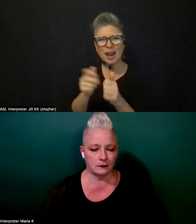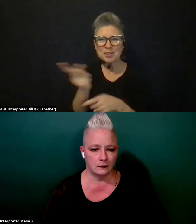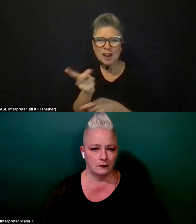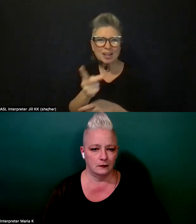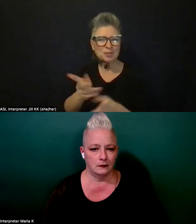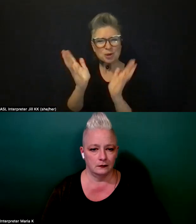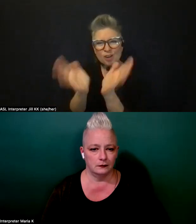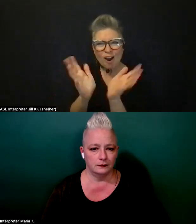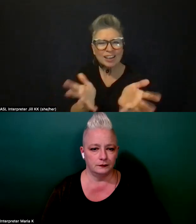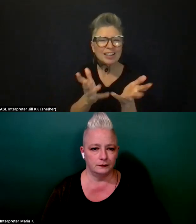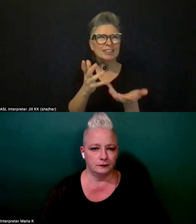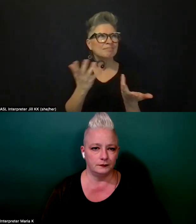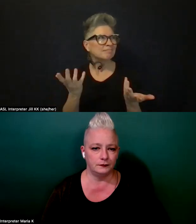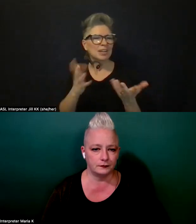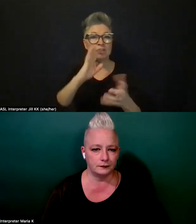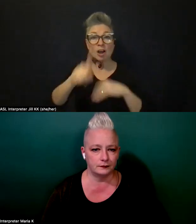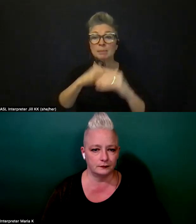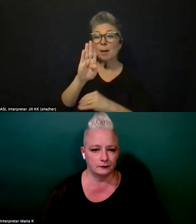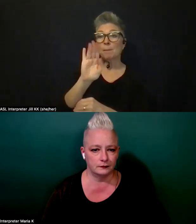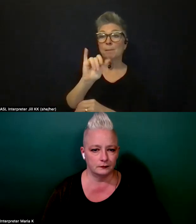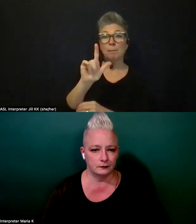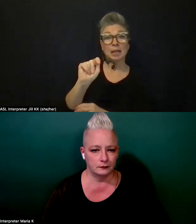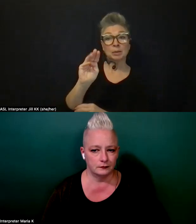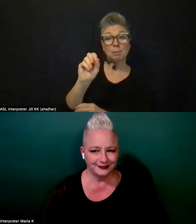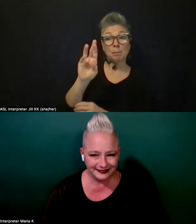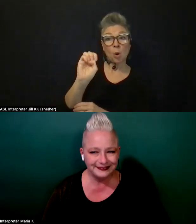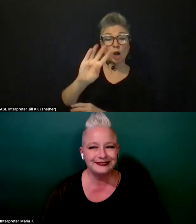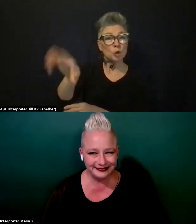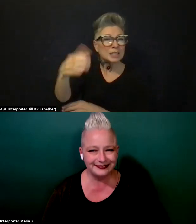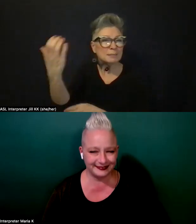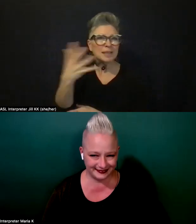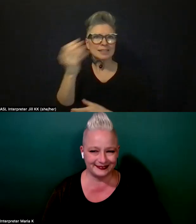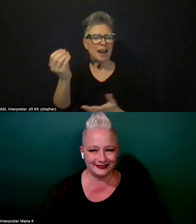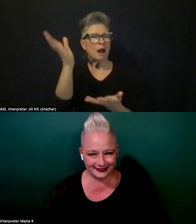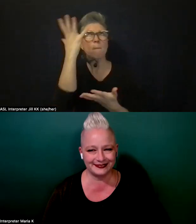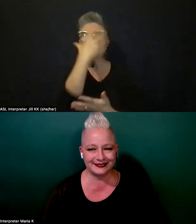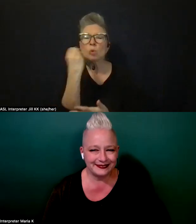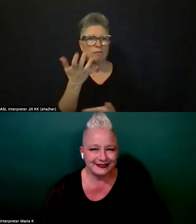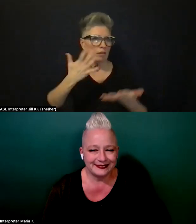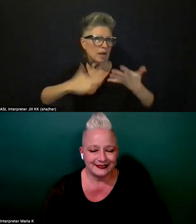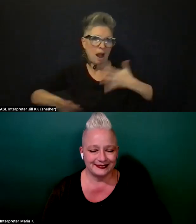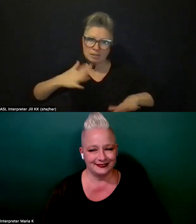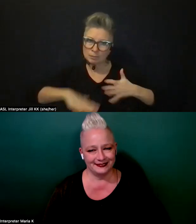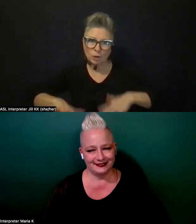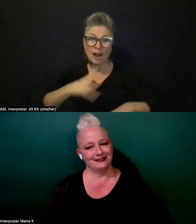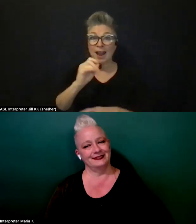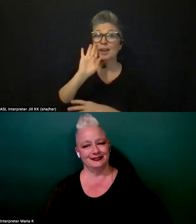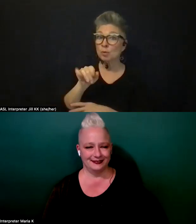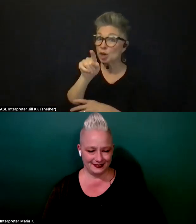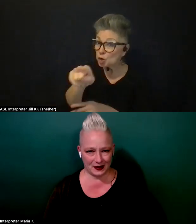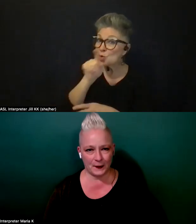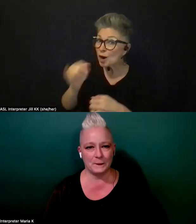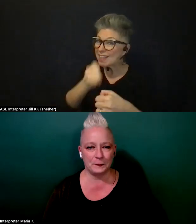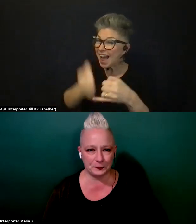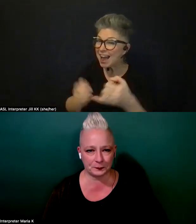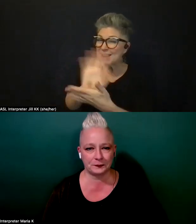were talking about Biltmore Christmas and how beautiful the costumes were. And I know you were at the end of the movie, you